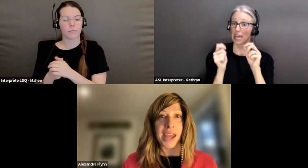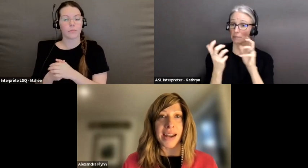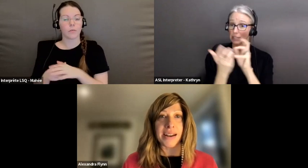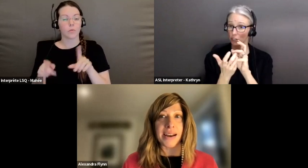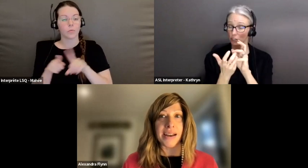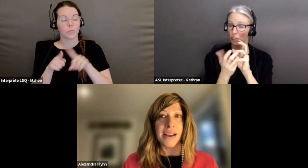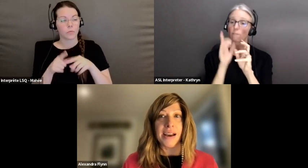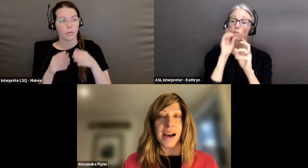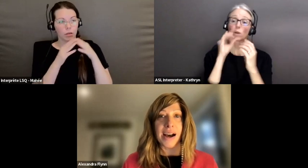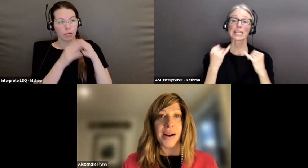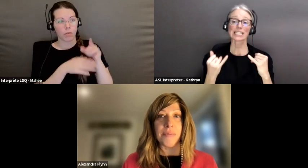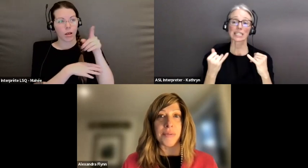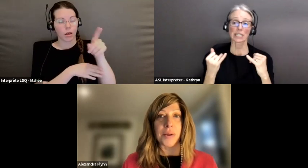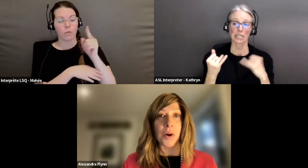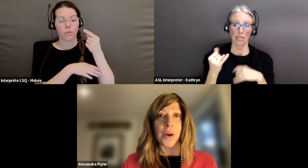of Canada